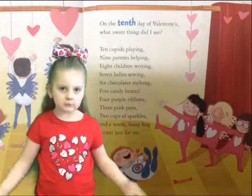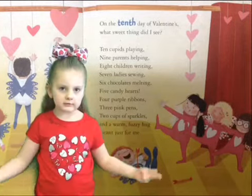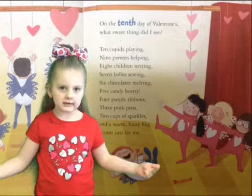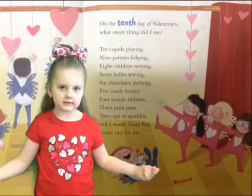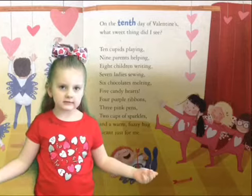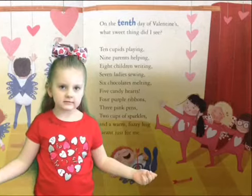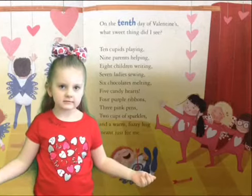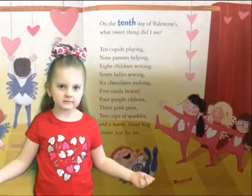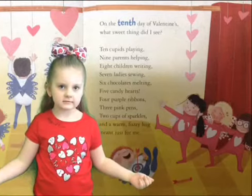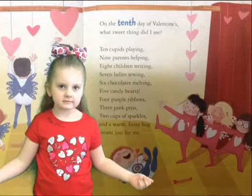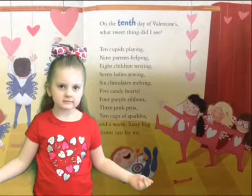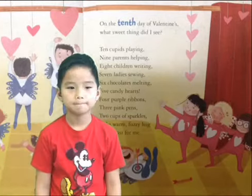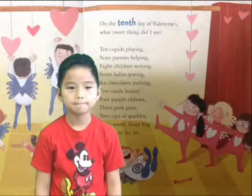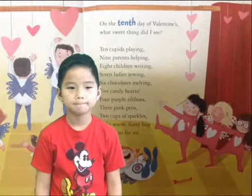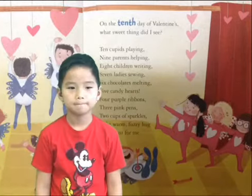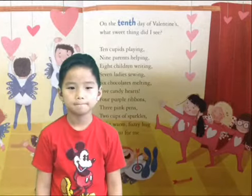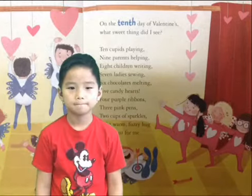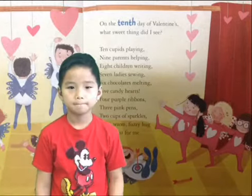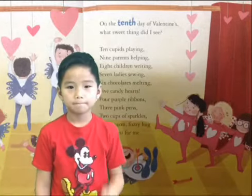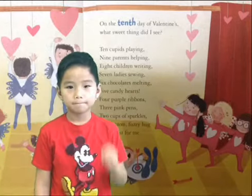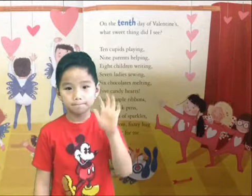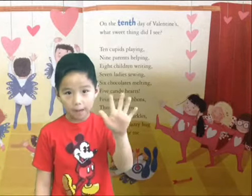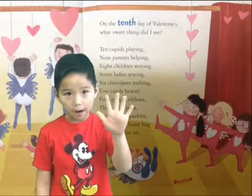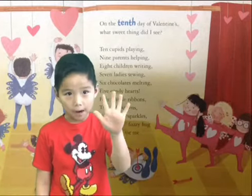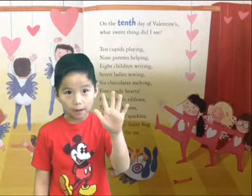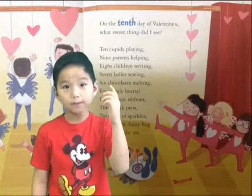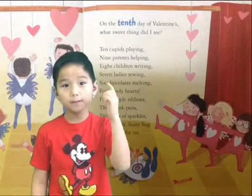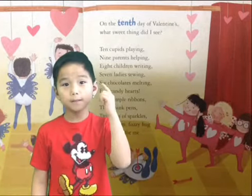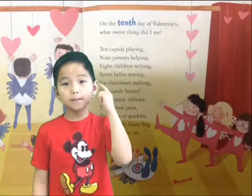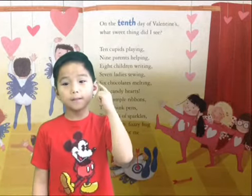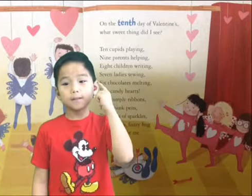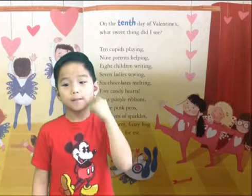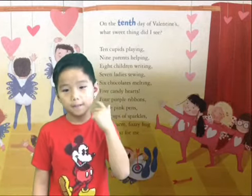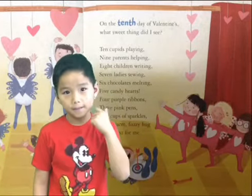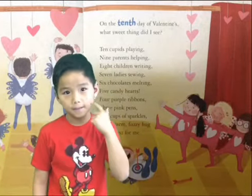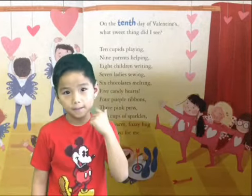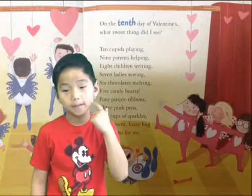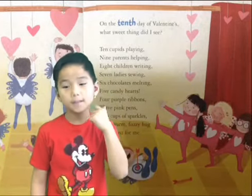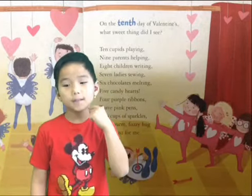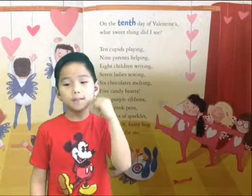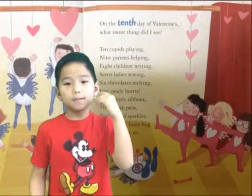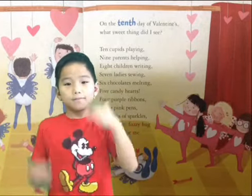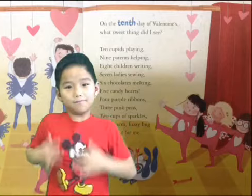five candy hearts,